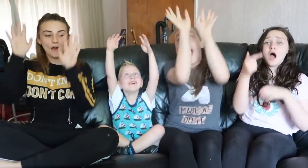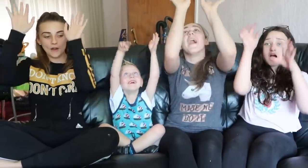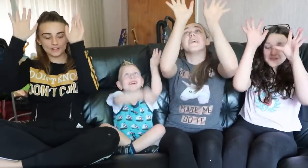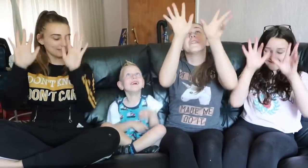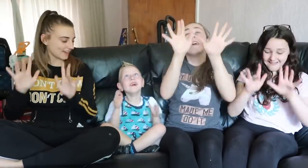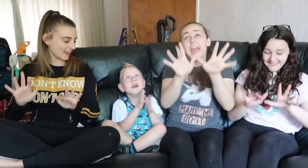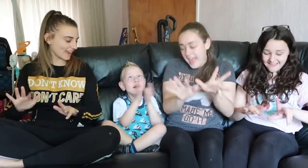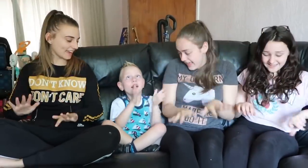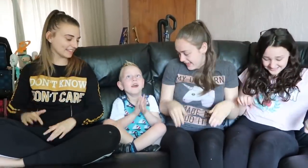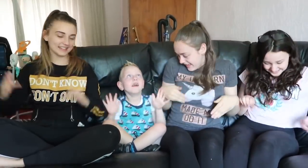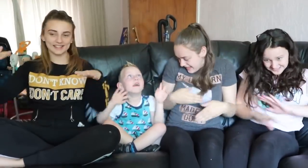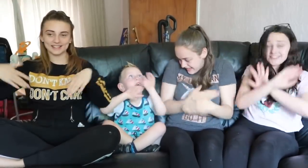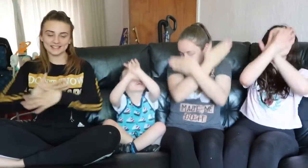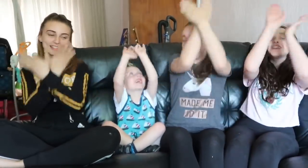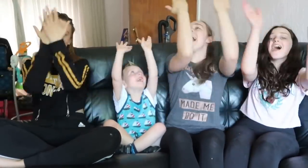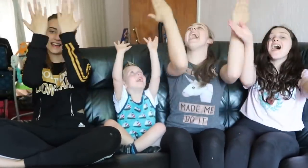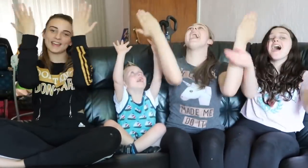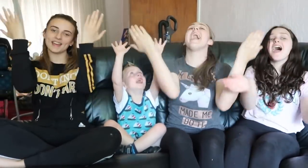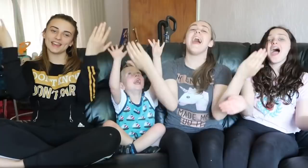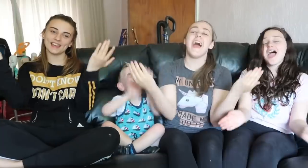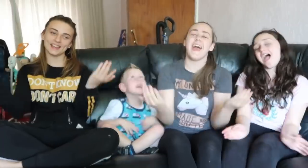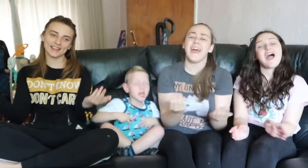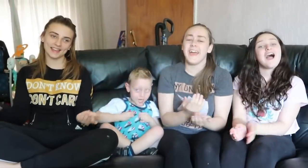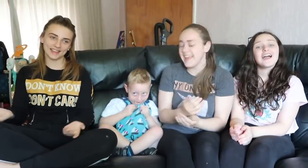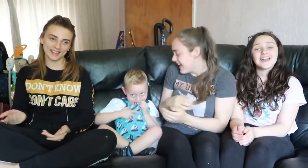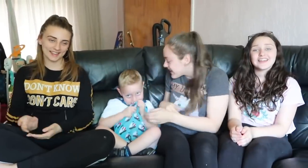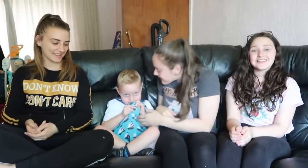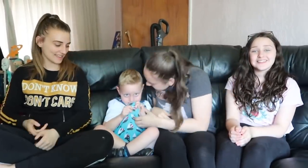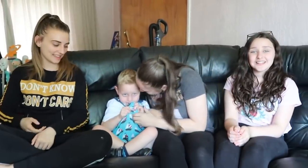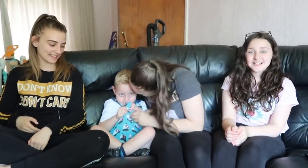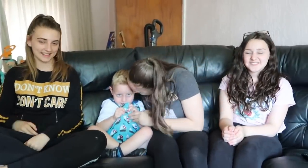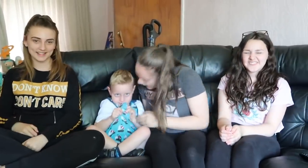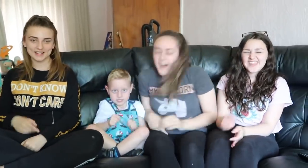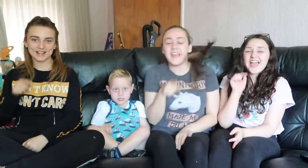huh! That was lie.